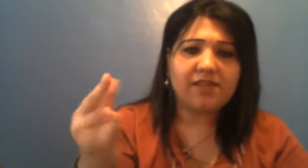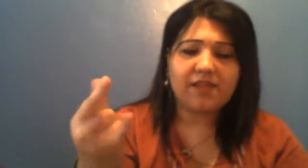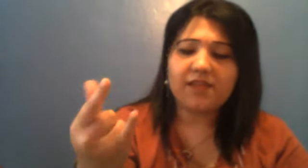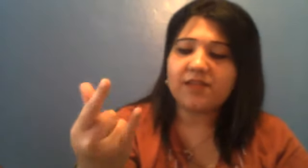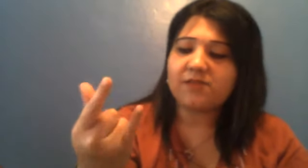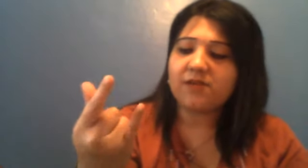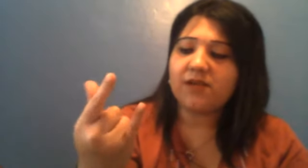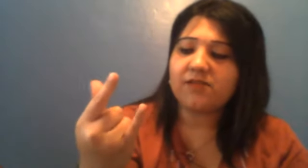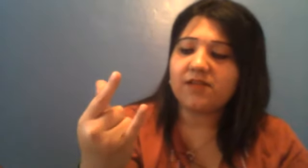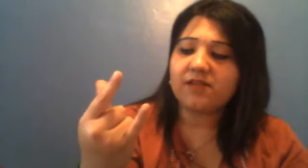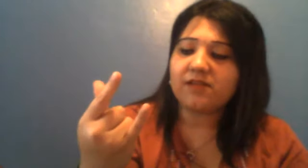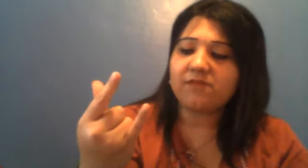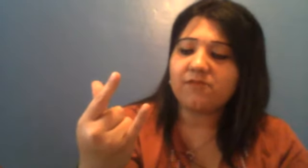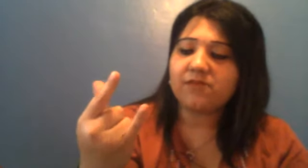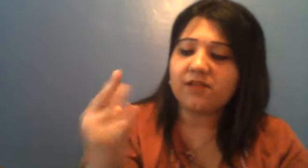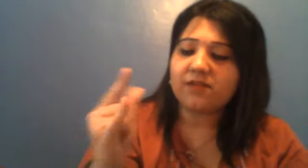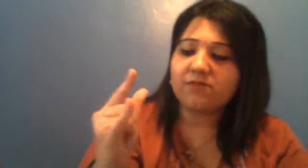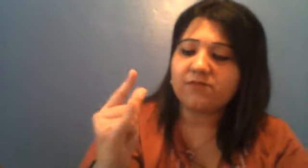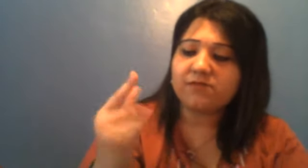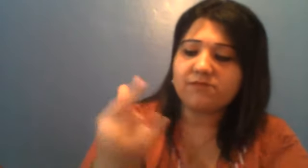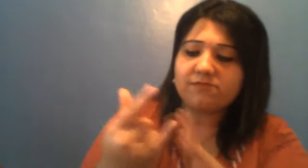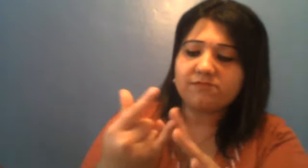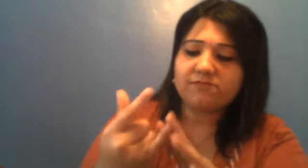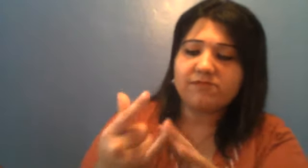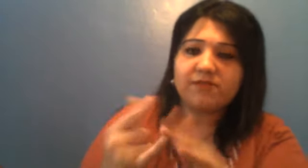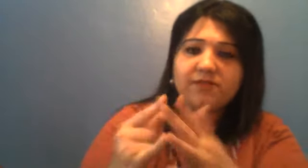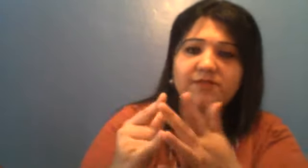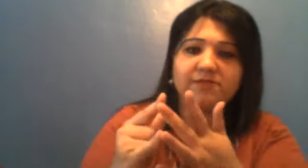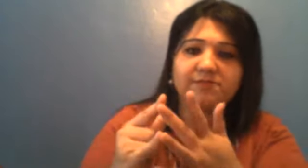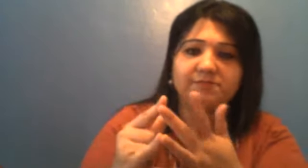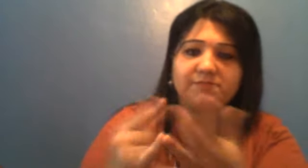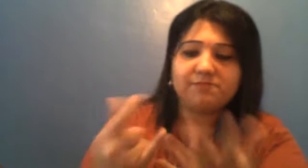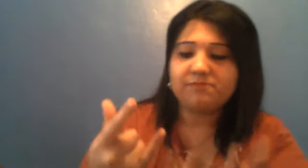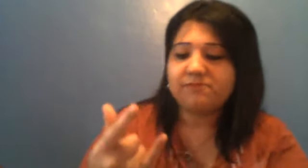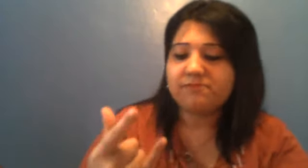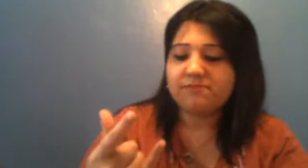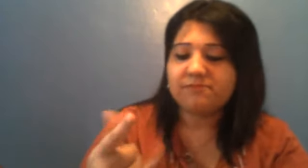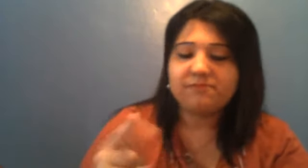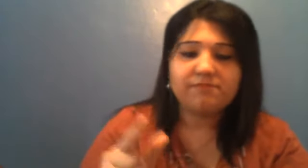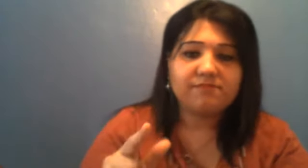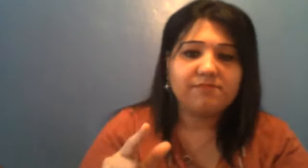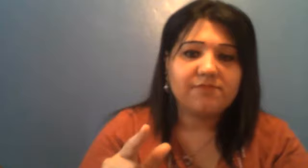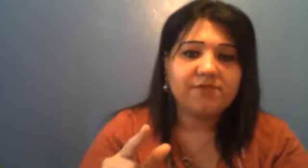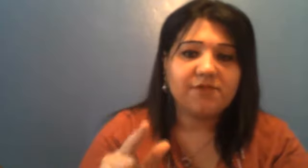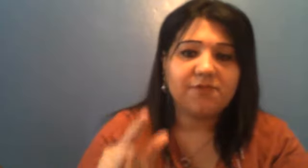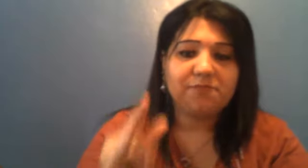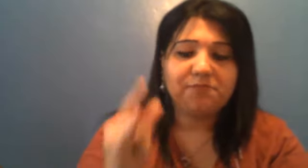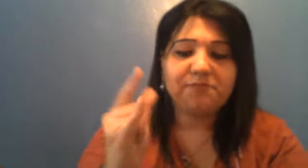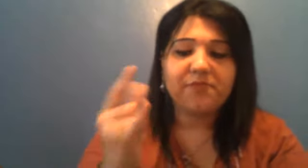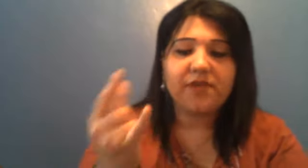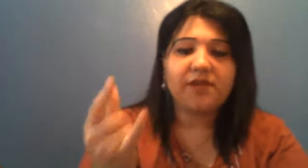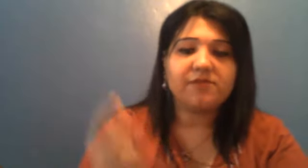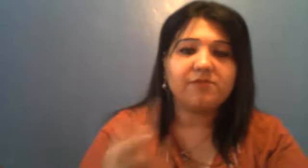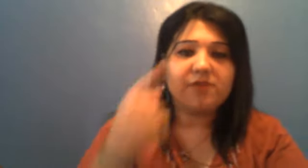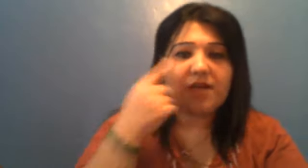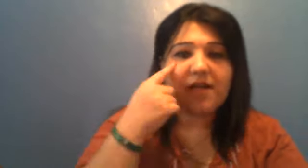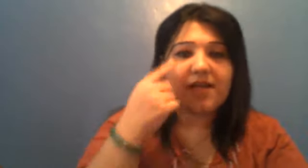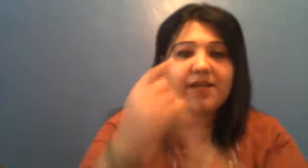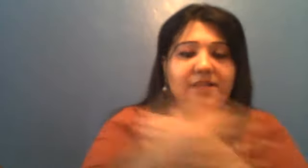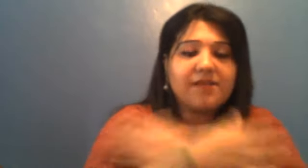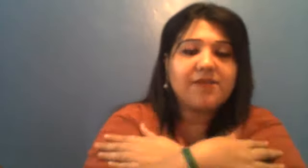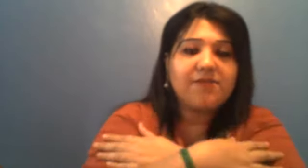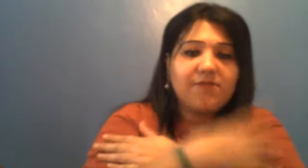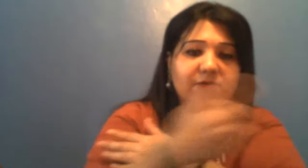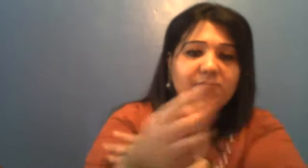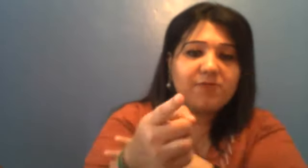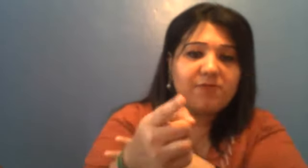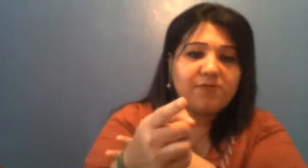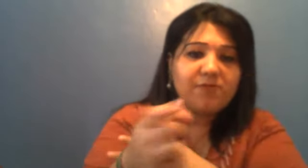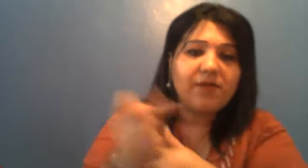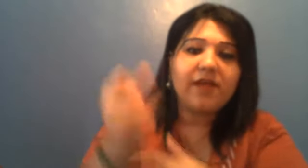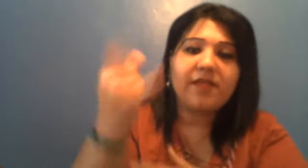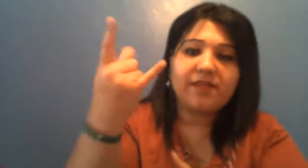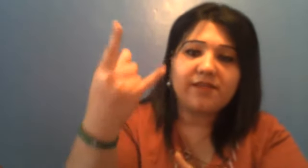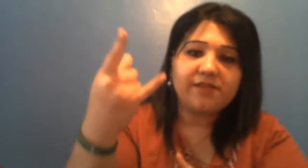think that's why you say I love you in sign language. Yeah. Um, um, yeah. So, I love you in this.